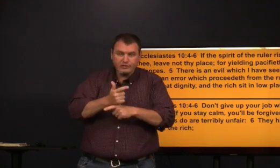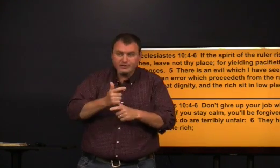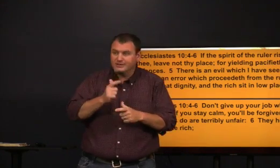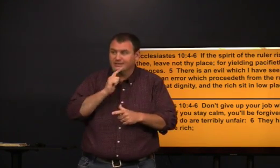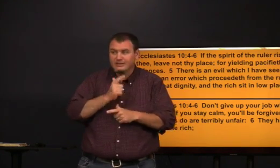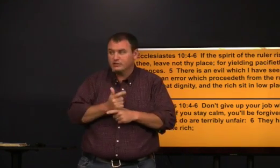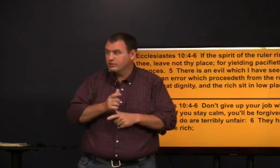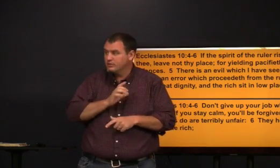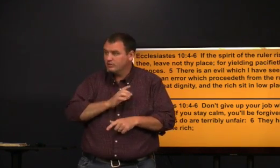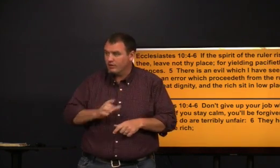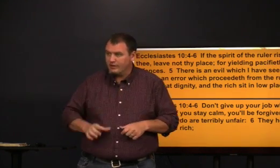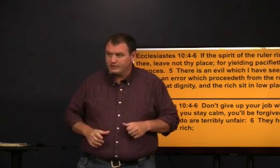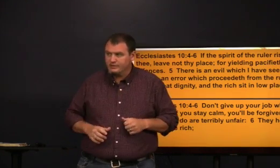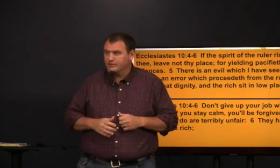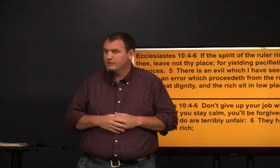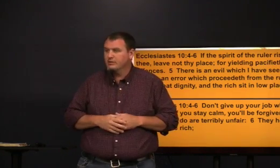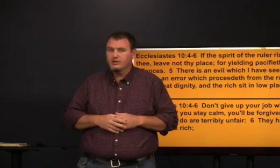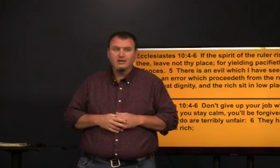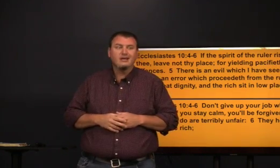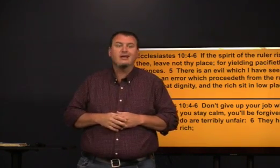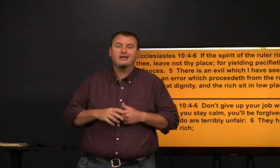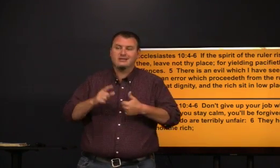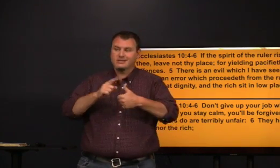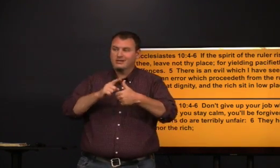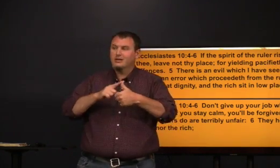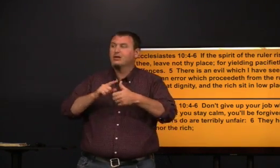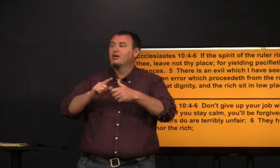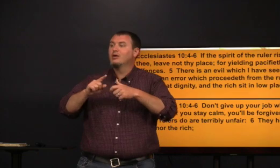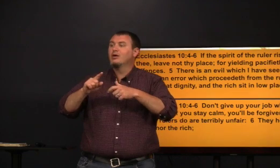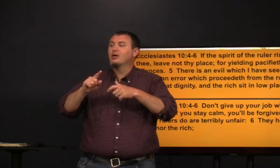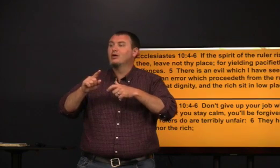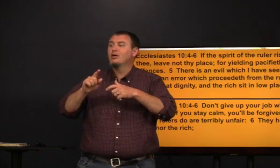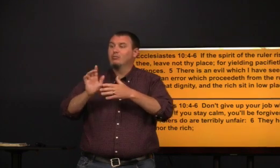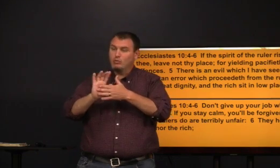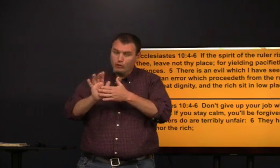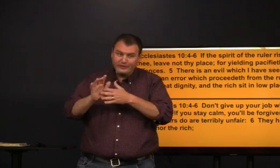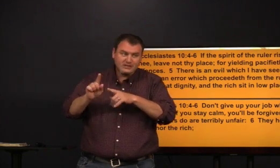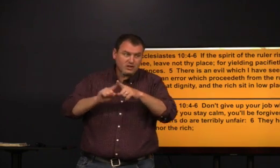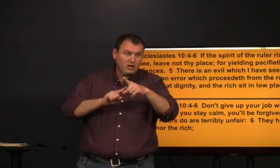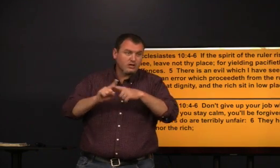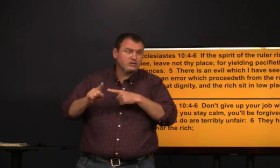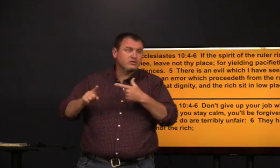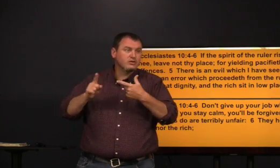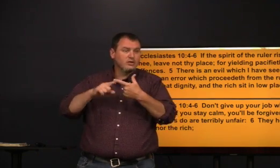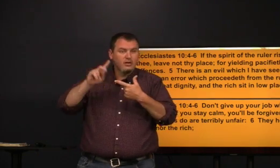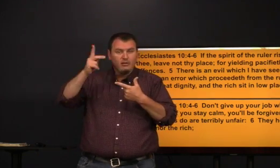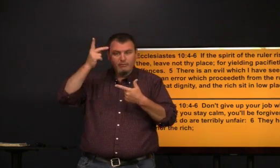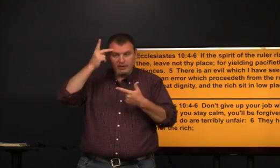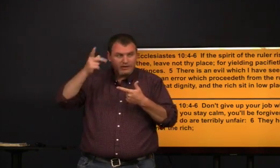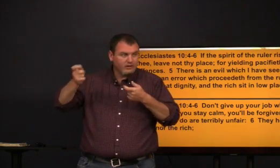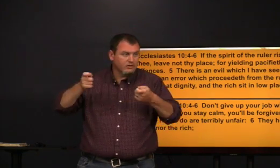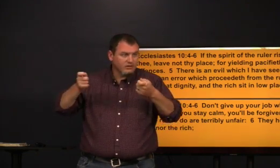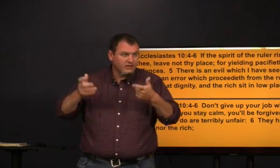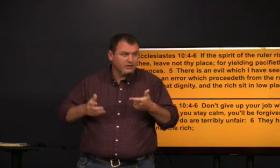and sisters in Christ. It's movie stars, political